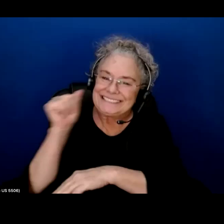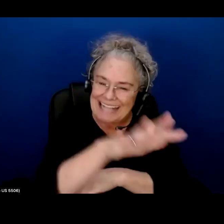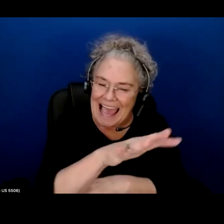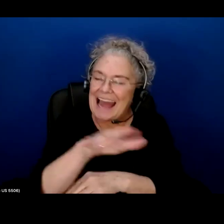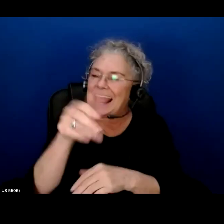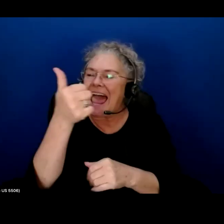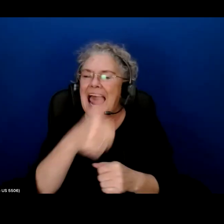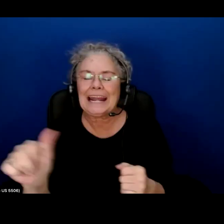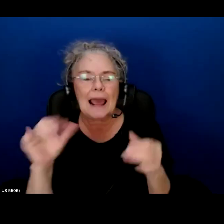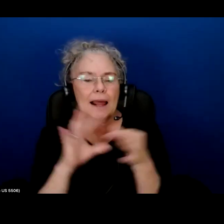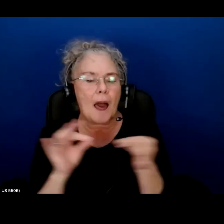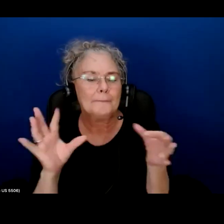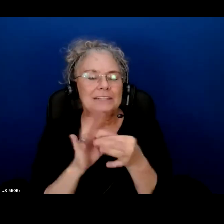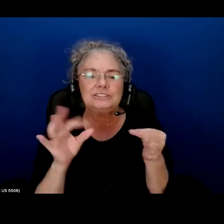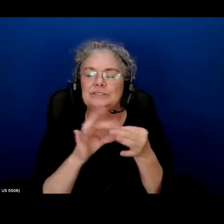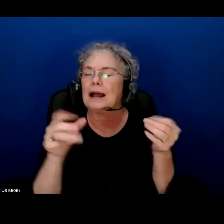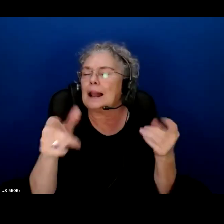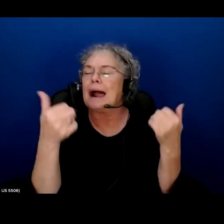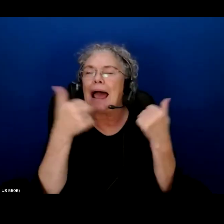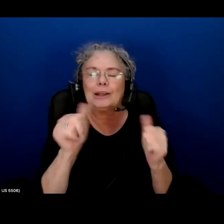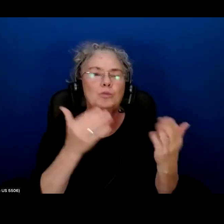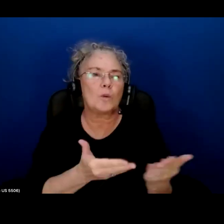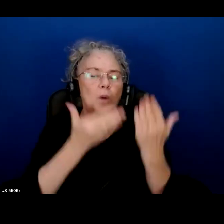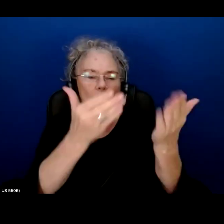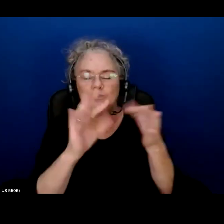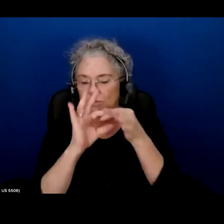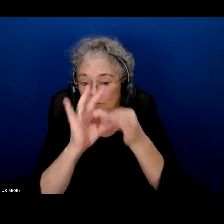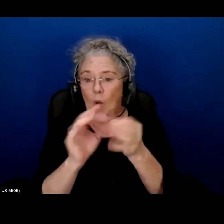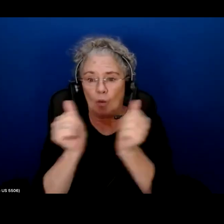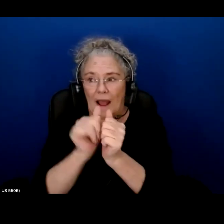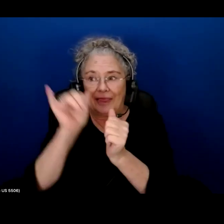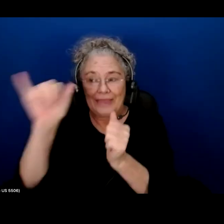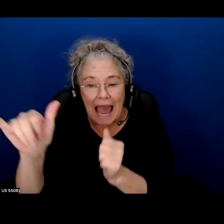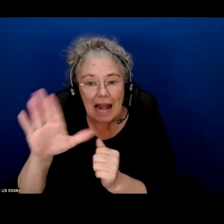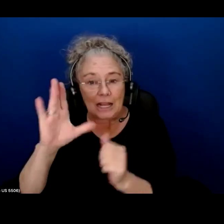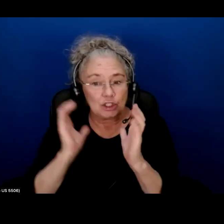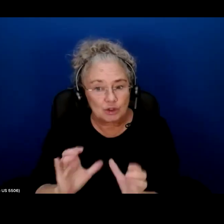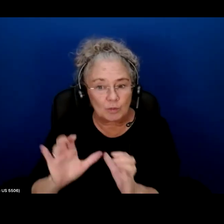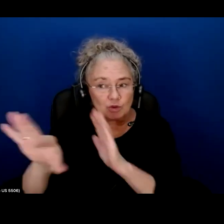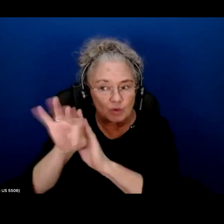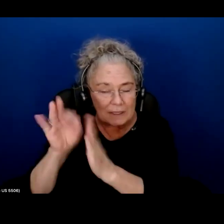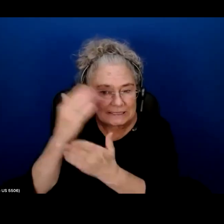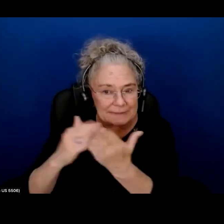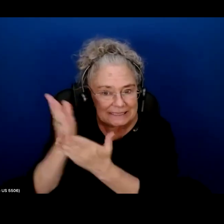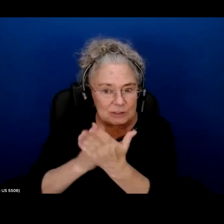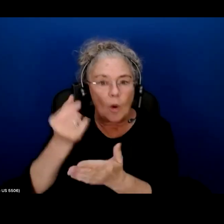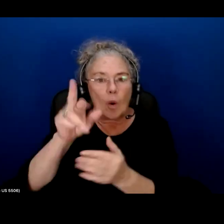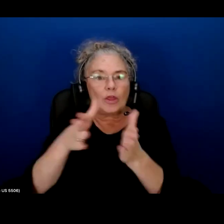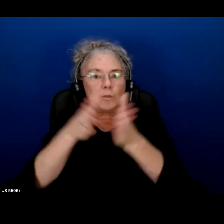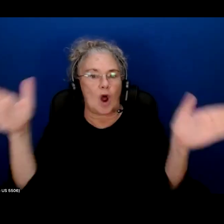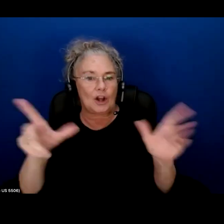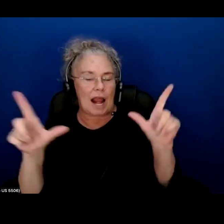any commentary you have, any proposals relating to the consumer choice piece or relating to the broader